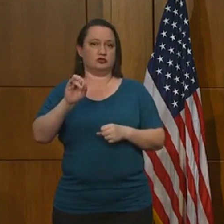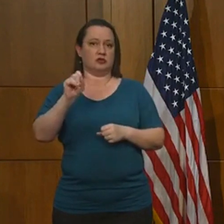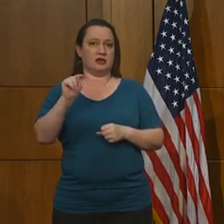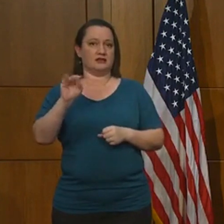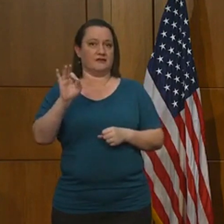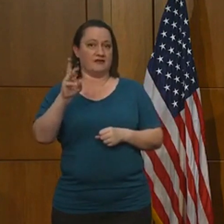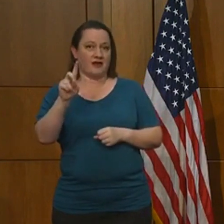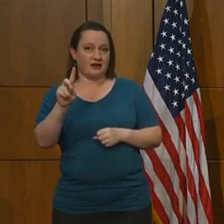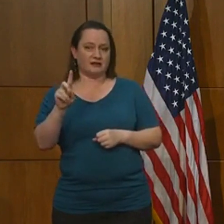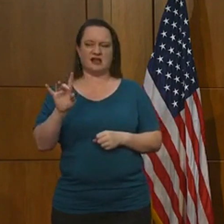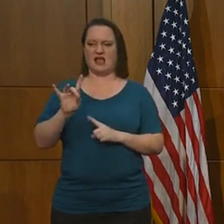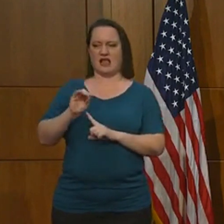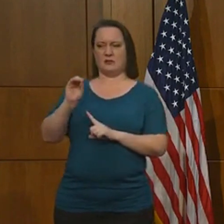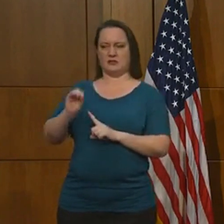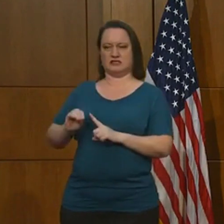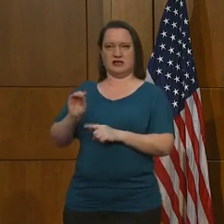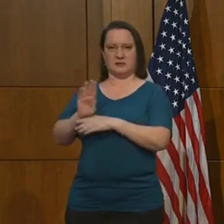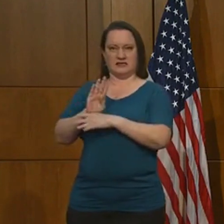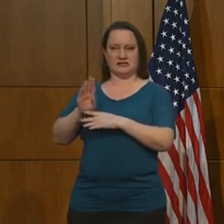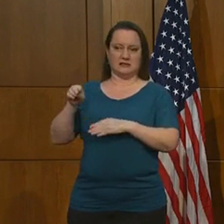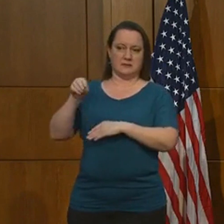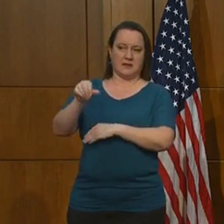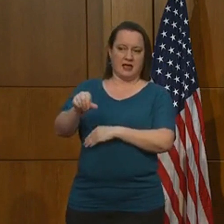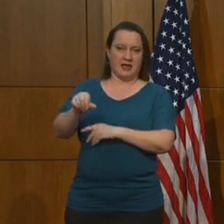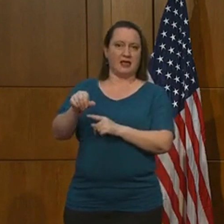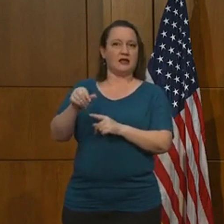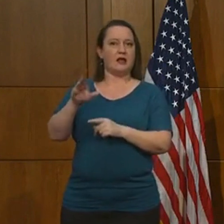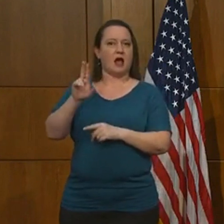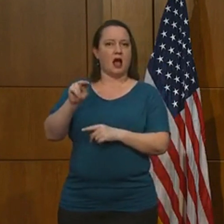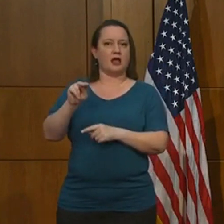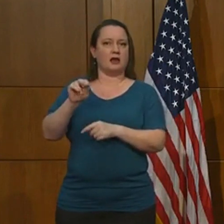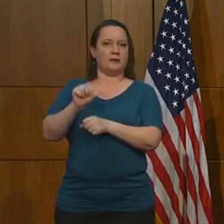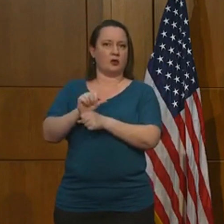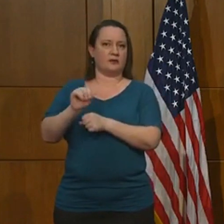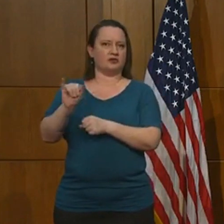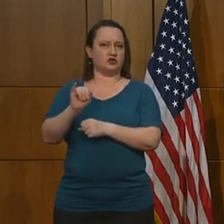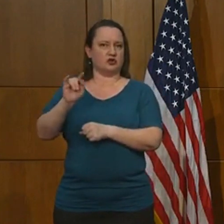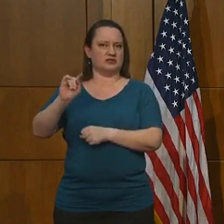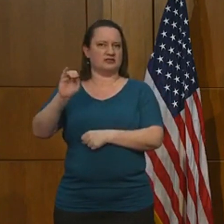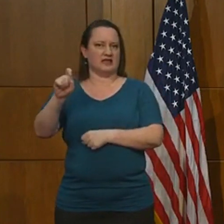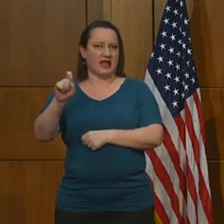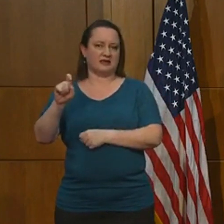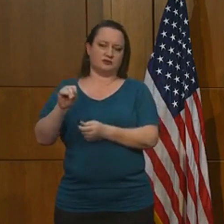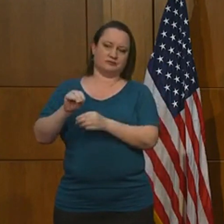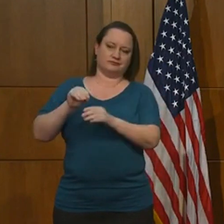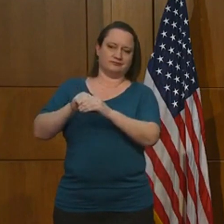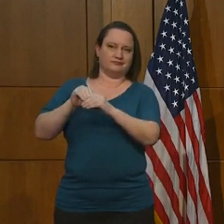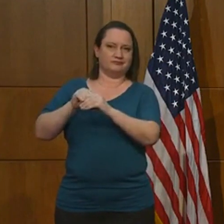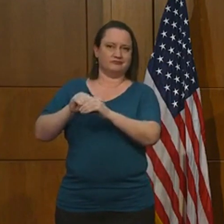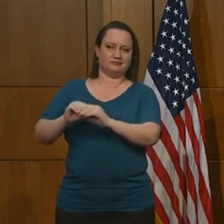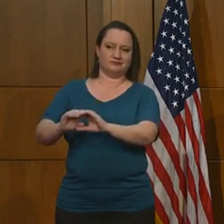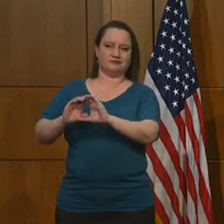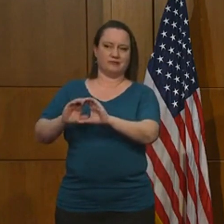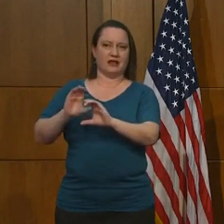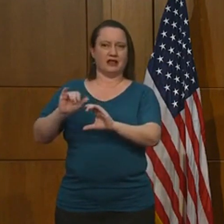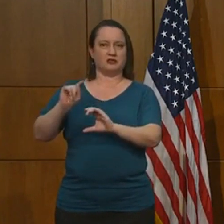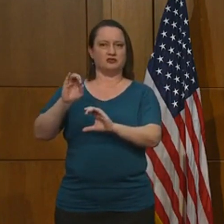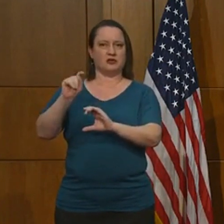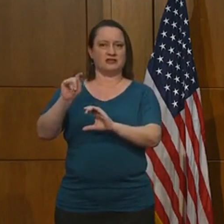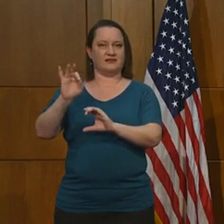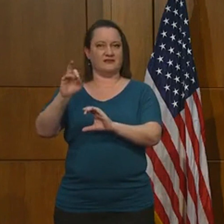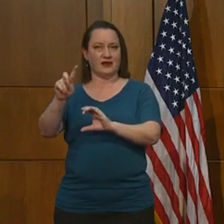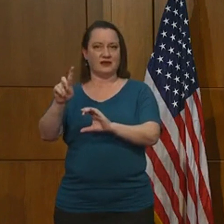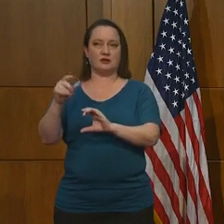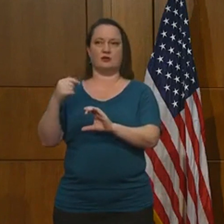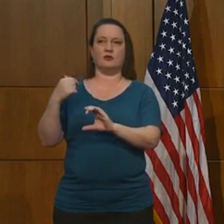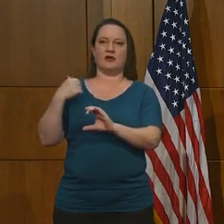by unemployment insurance tax, and it's very low because we follow guidelines from Federal Department of Labor, and so we get a 90% cut off